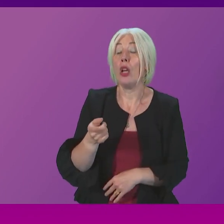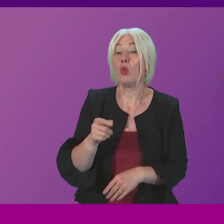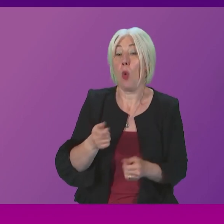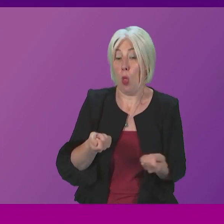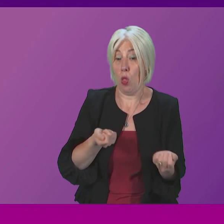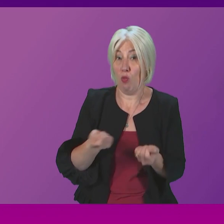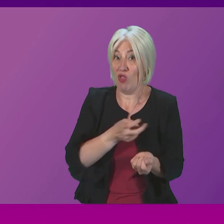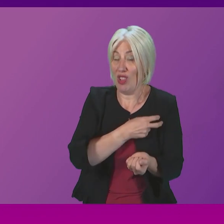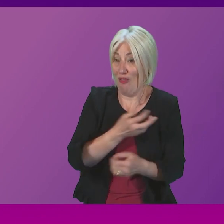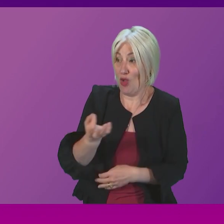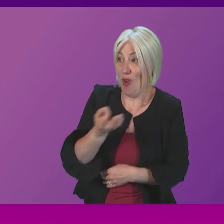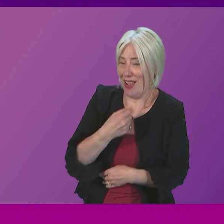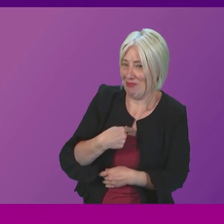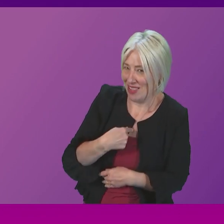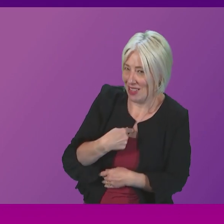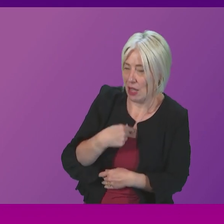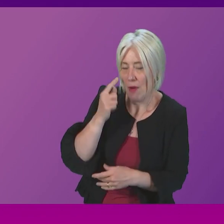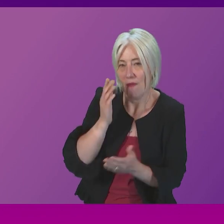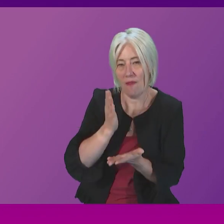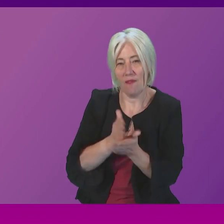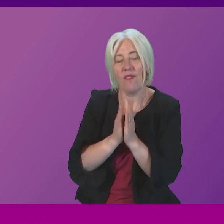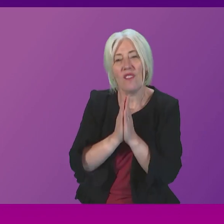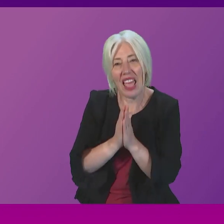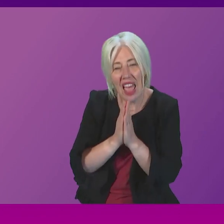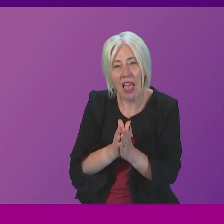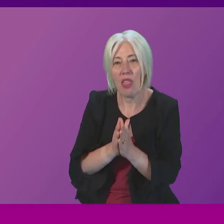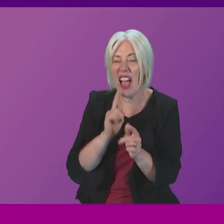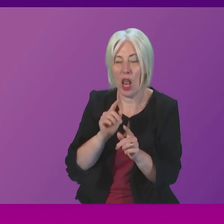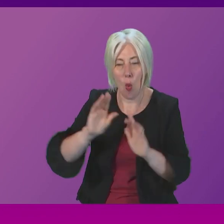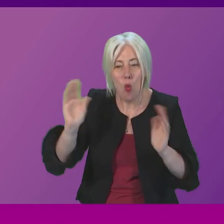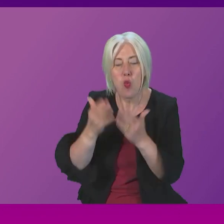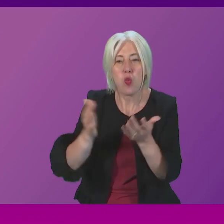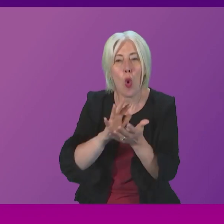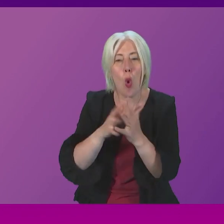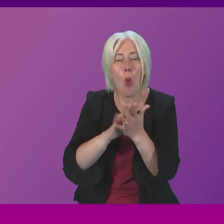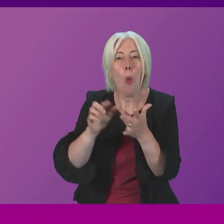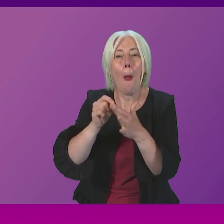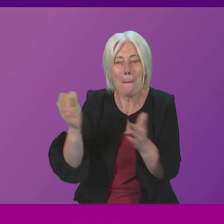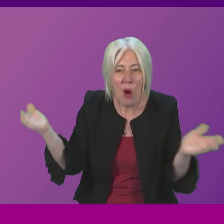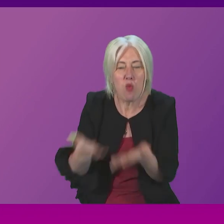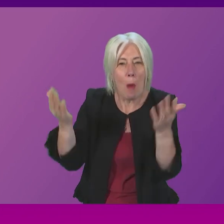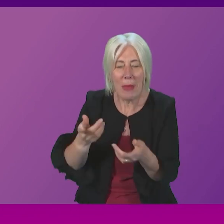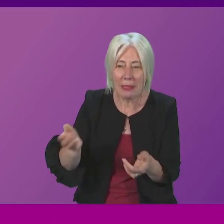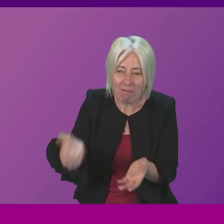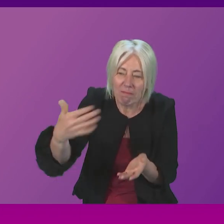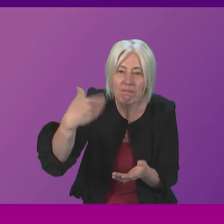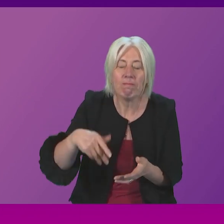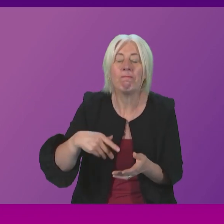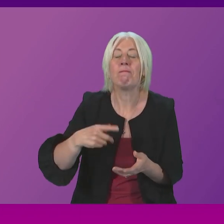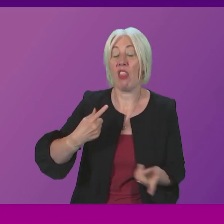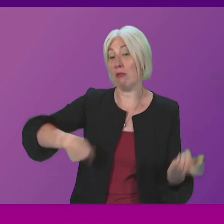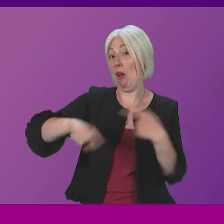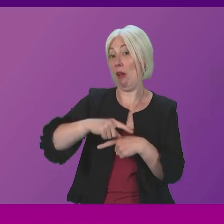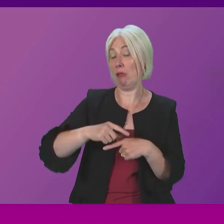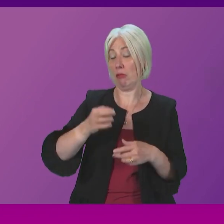Presiding Officer, you asked me before about faith and whipping. And I think that's where each of us as